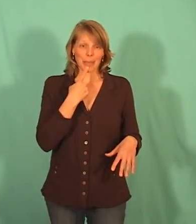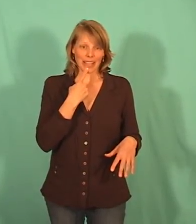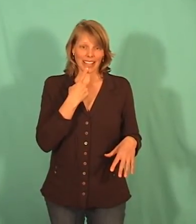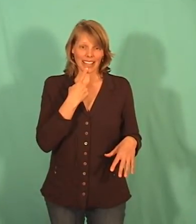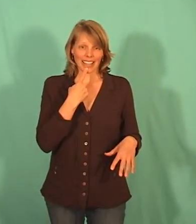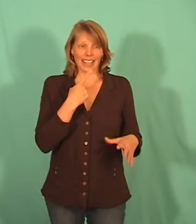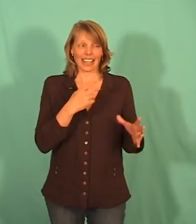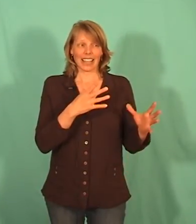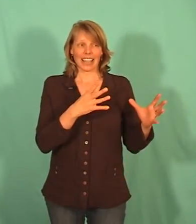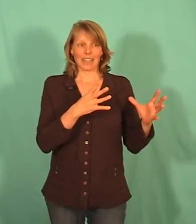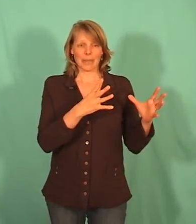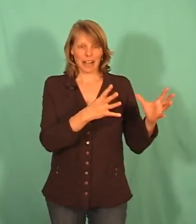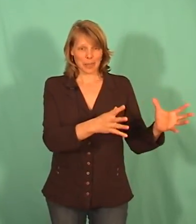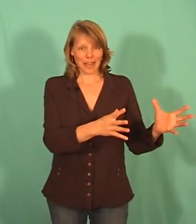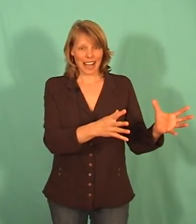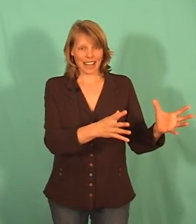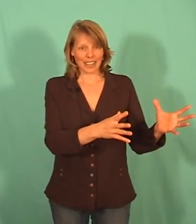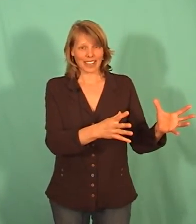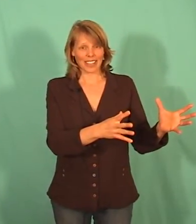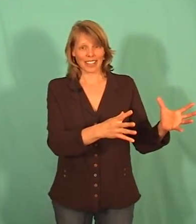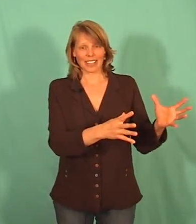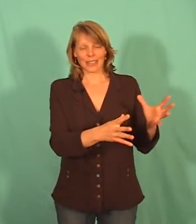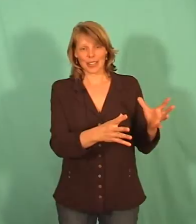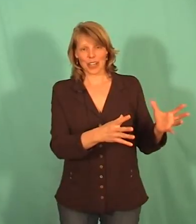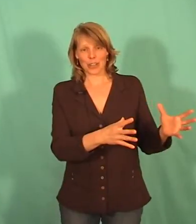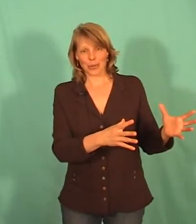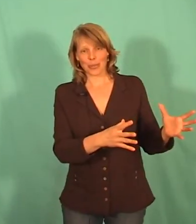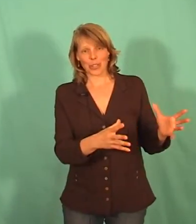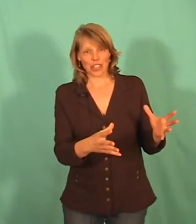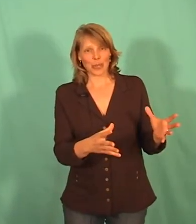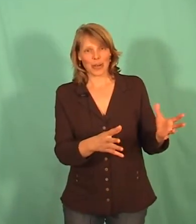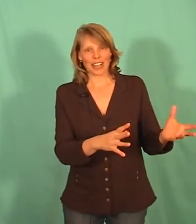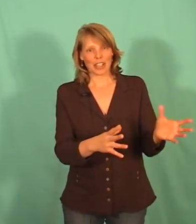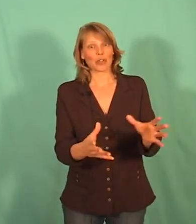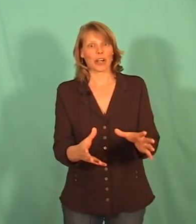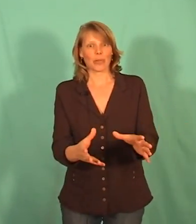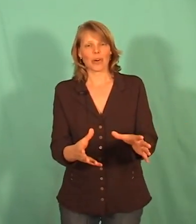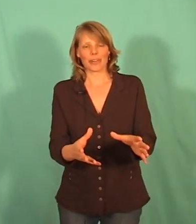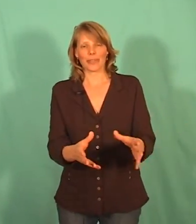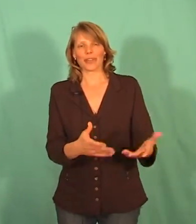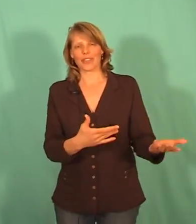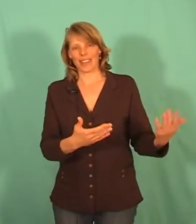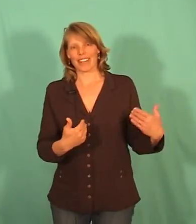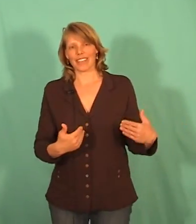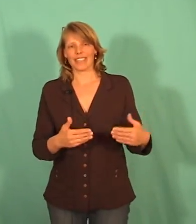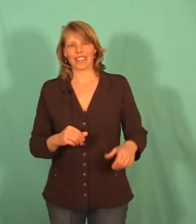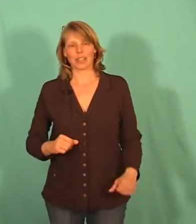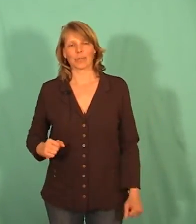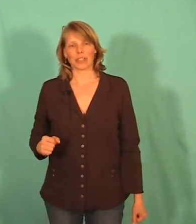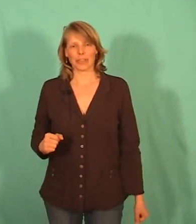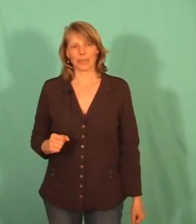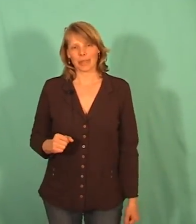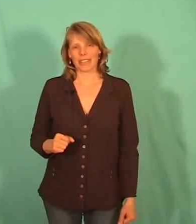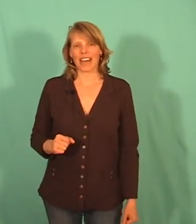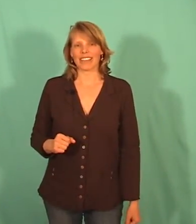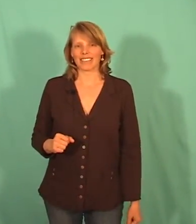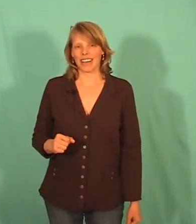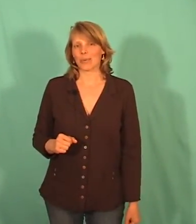mommy. And if my husband had her, he was not sure which she wanted. He tried the water first, and then they'd come looking for me if that wasn't